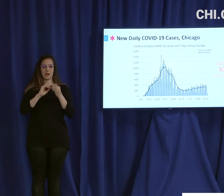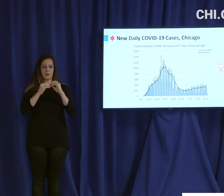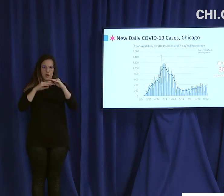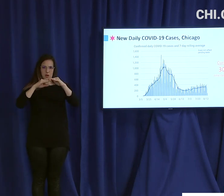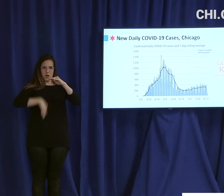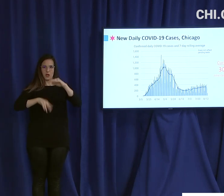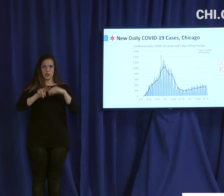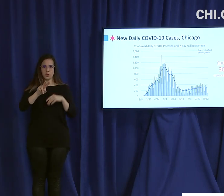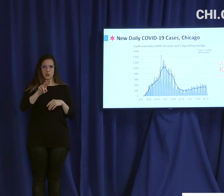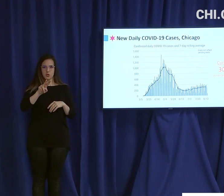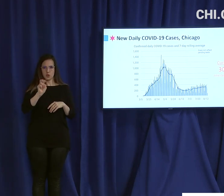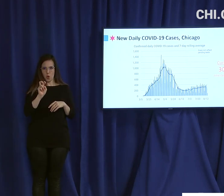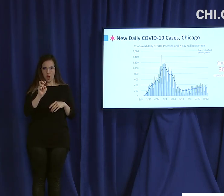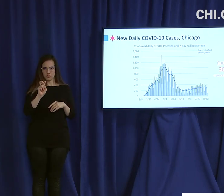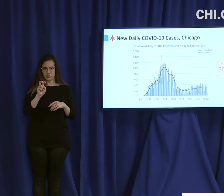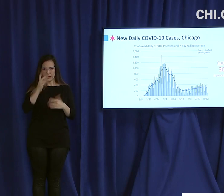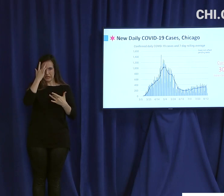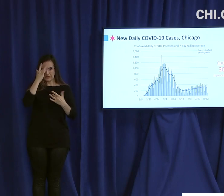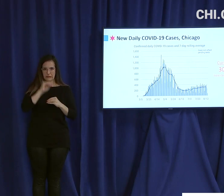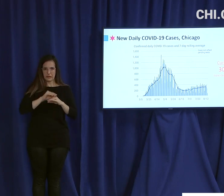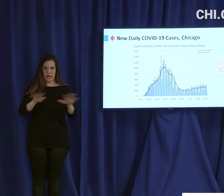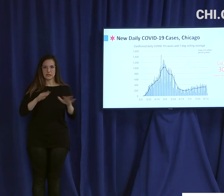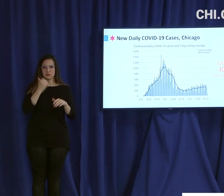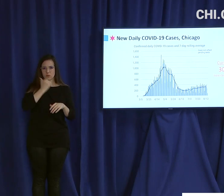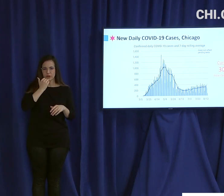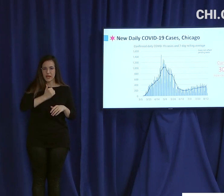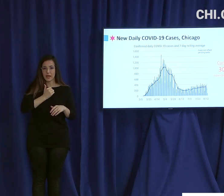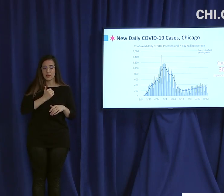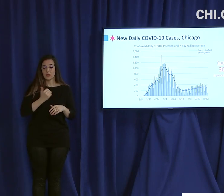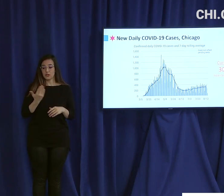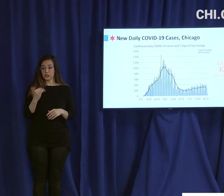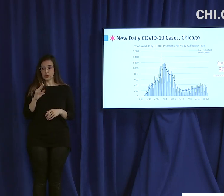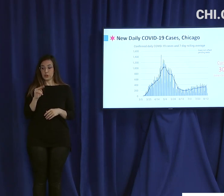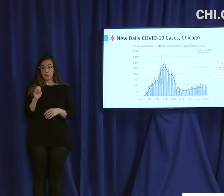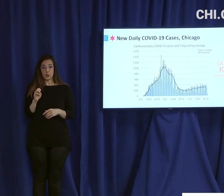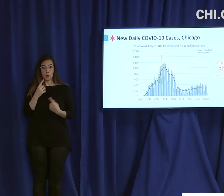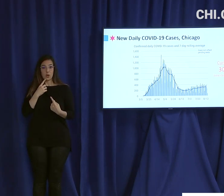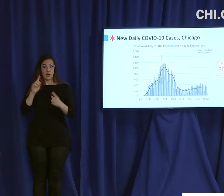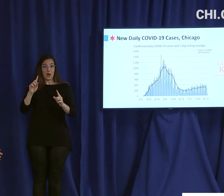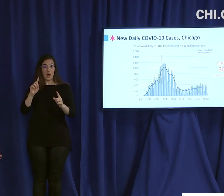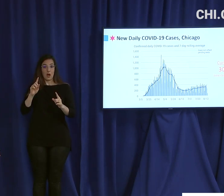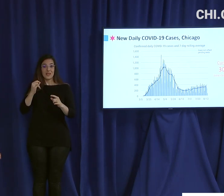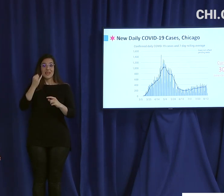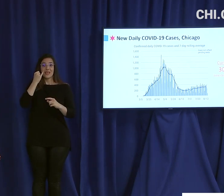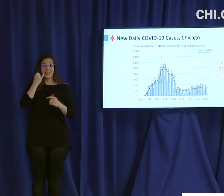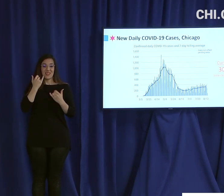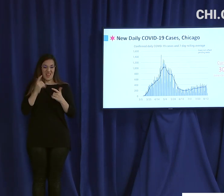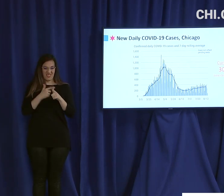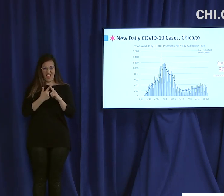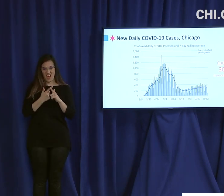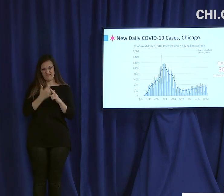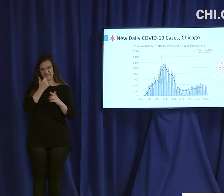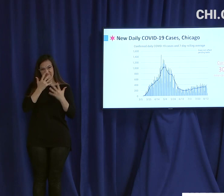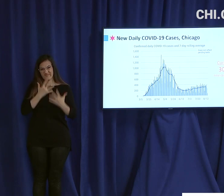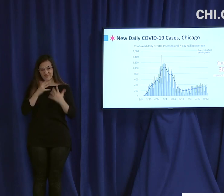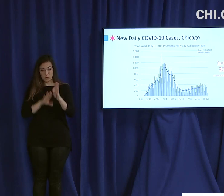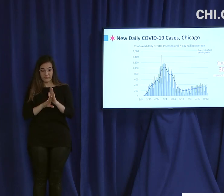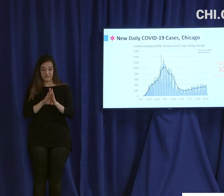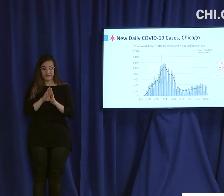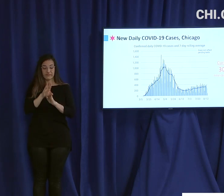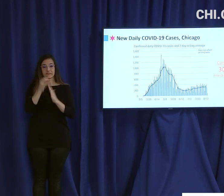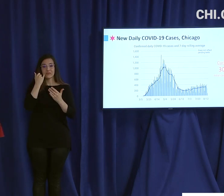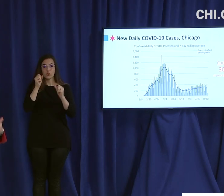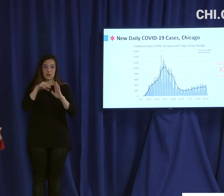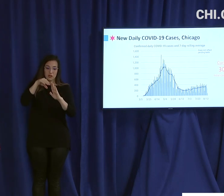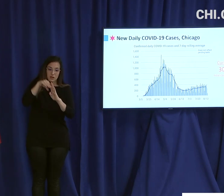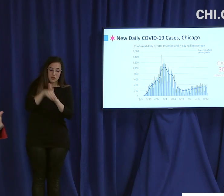were there in June, and if we can get back under 200 new cases per day, that would take us out of a high incidence state and let